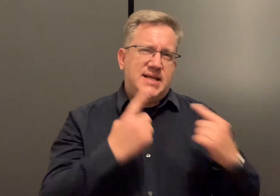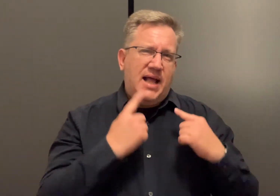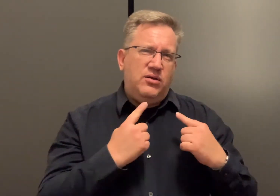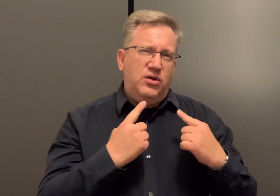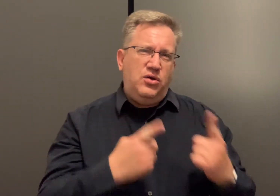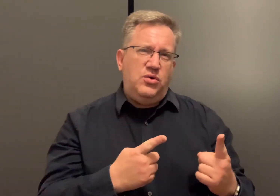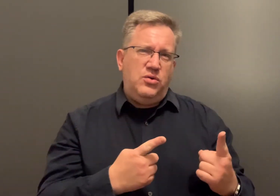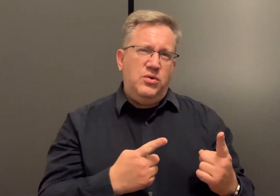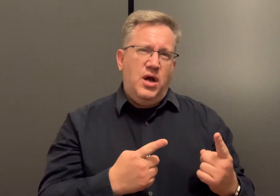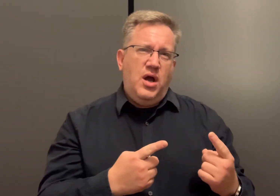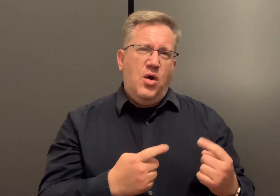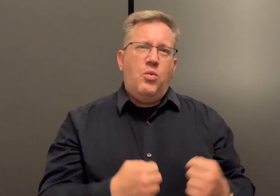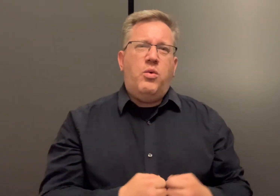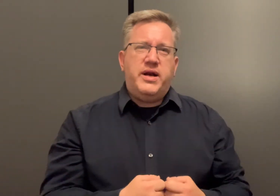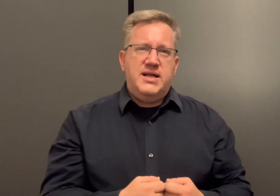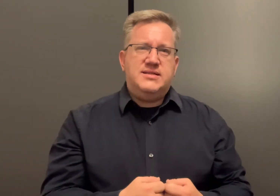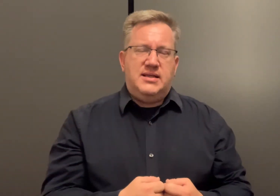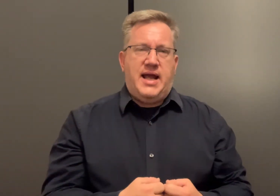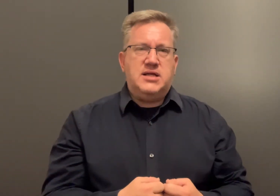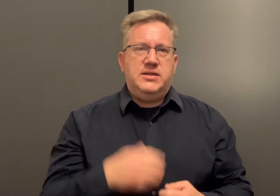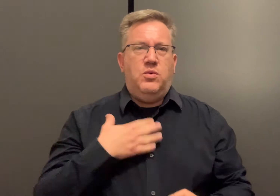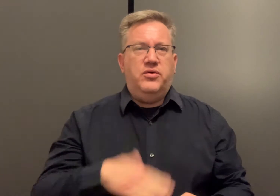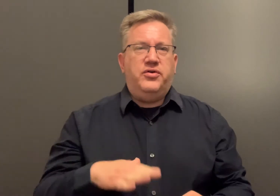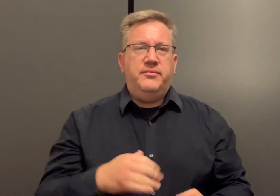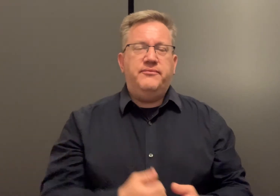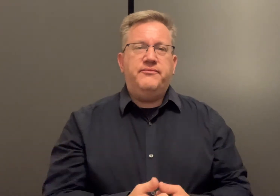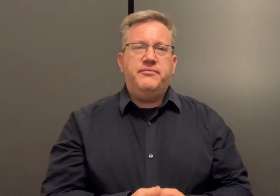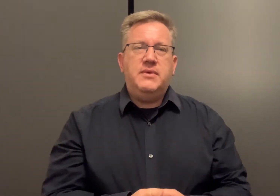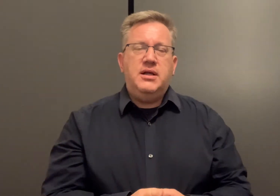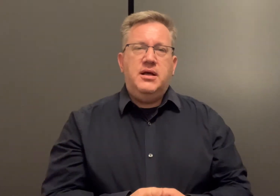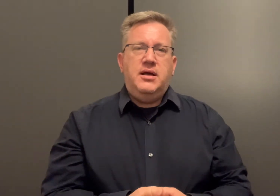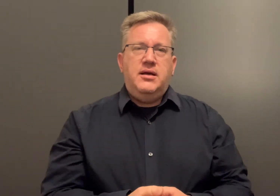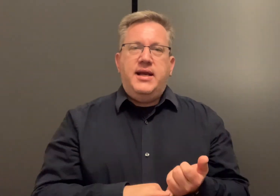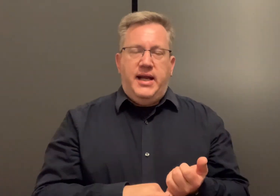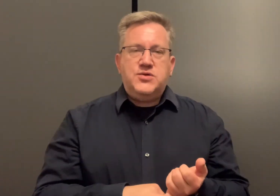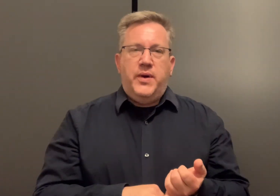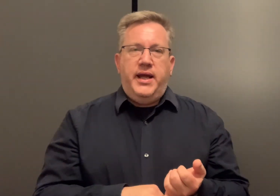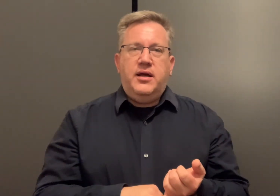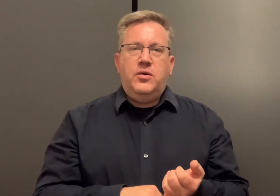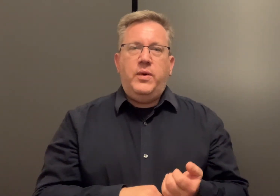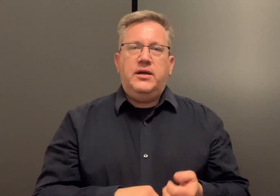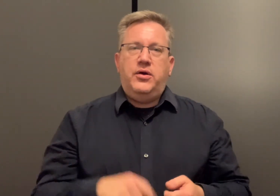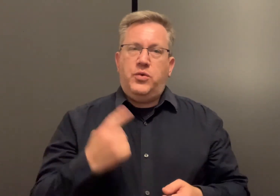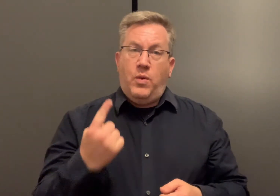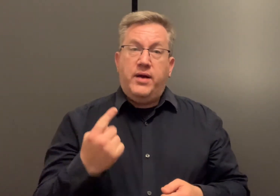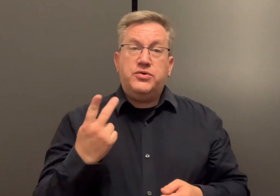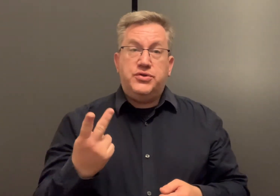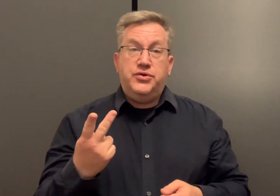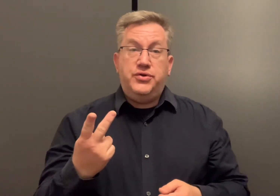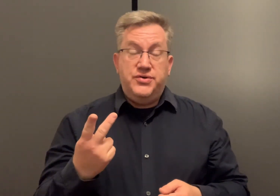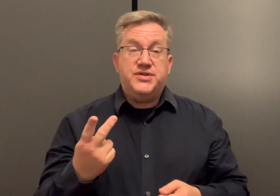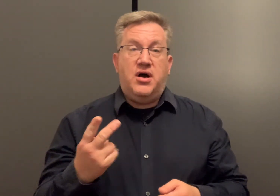tell you what it is that they actually want. Each week we learned one or two new